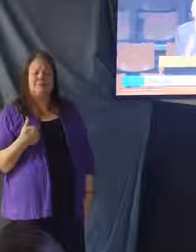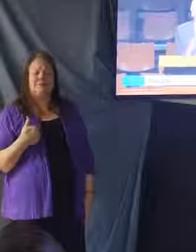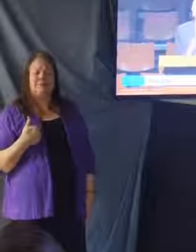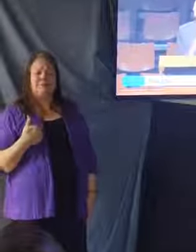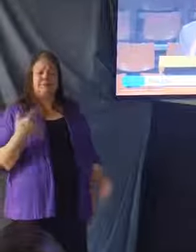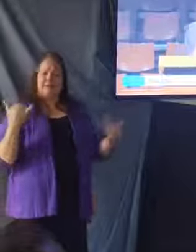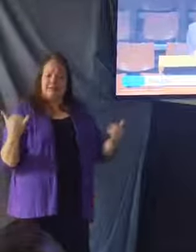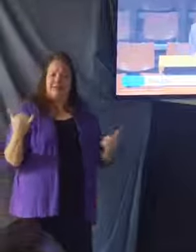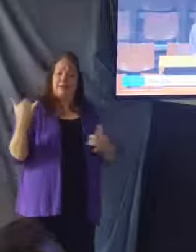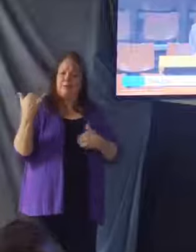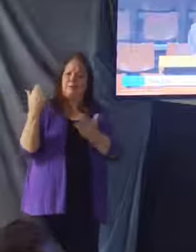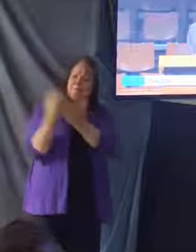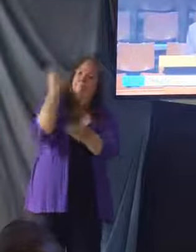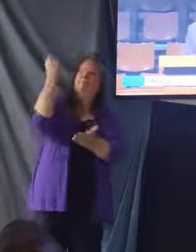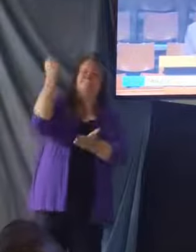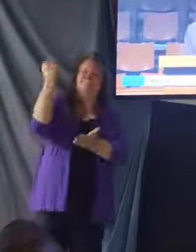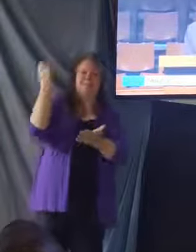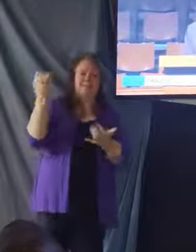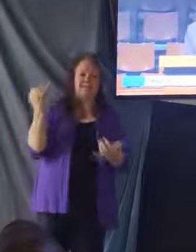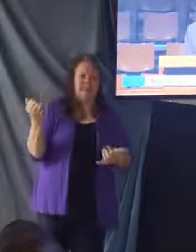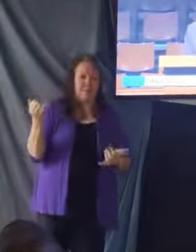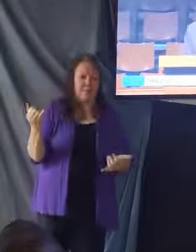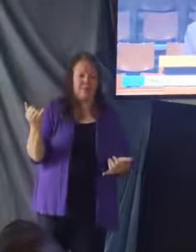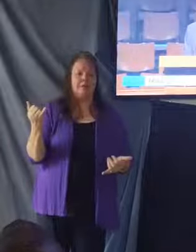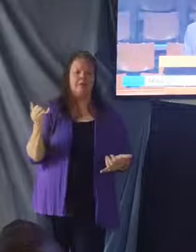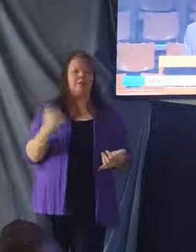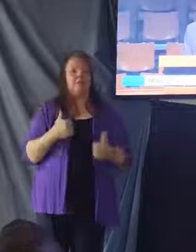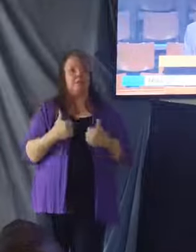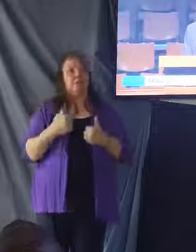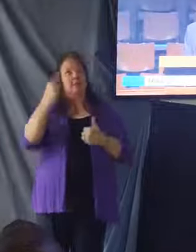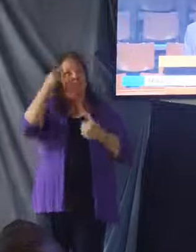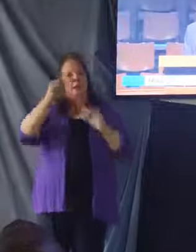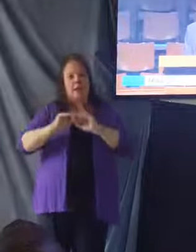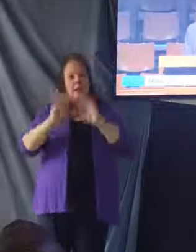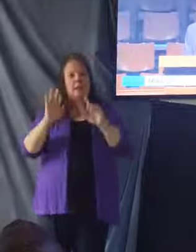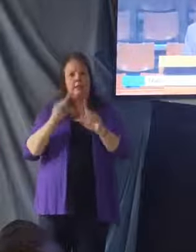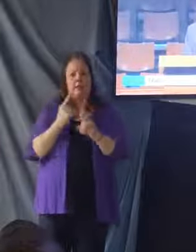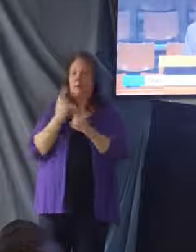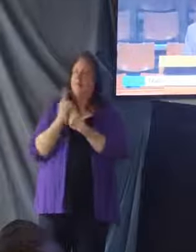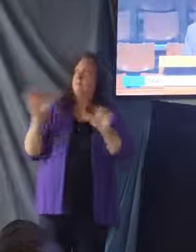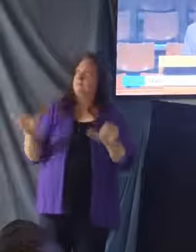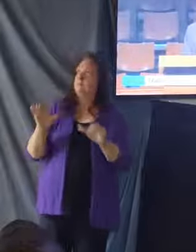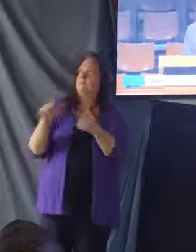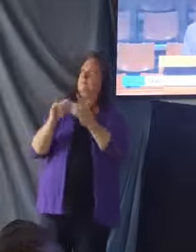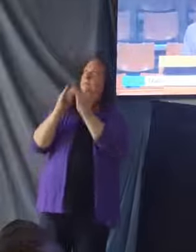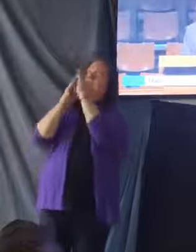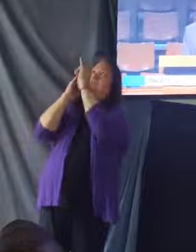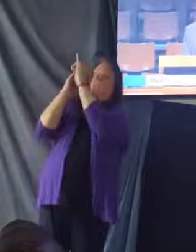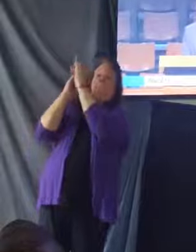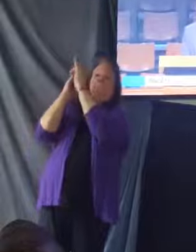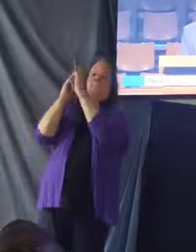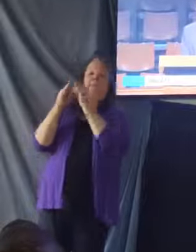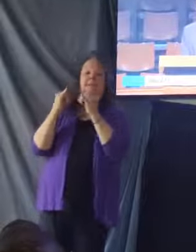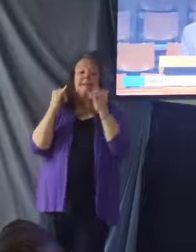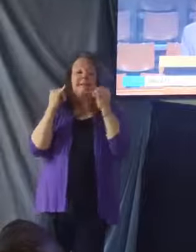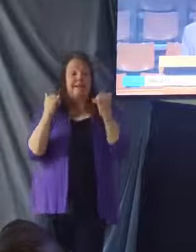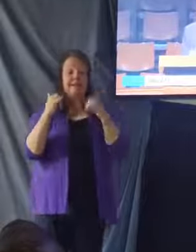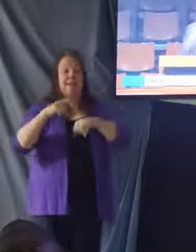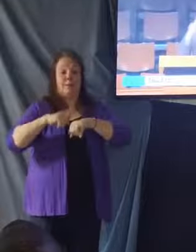is the day of opportunity. So live sensibly, righteously, and godly in the